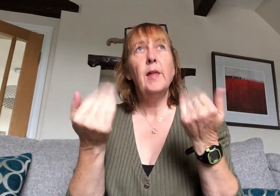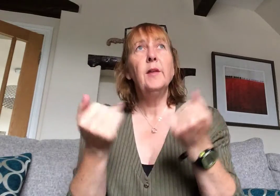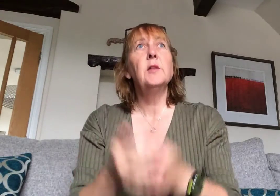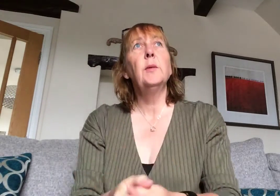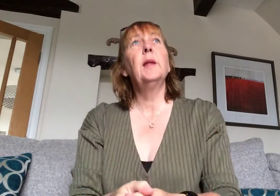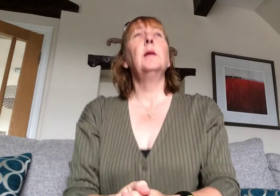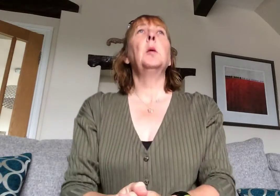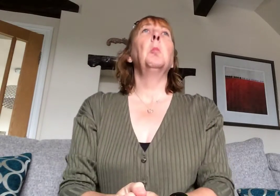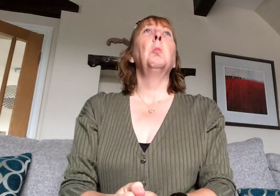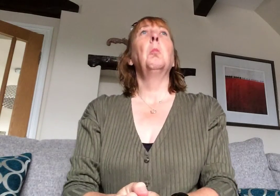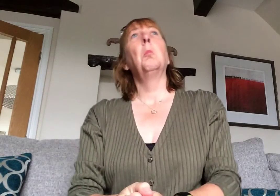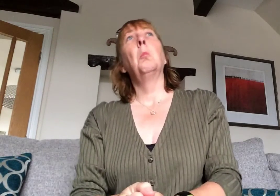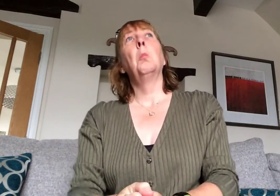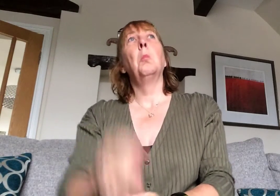weather doing?